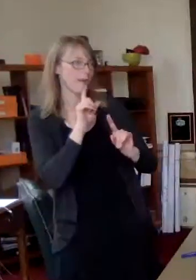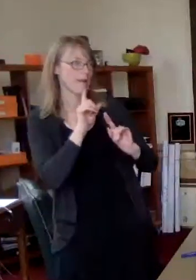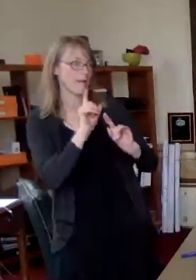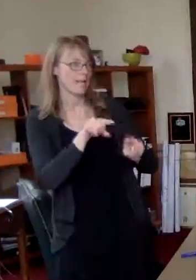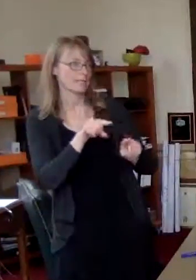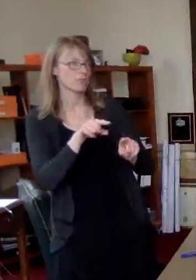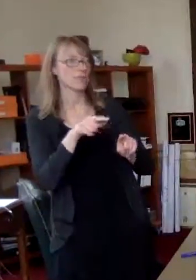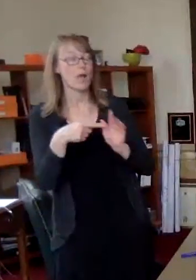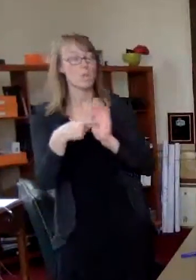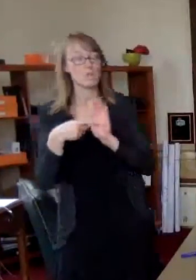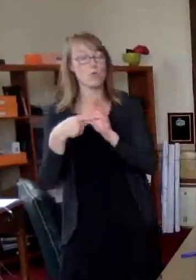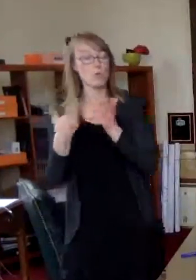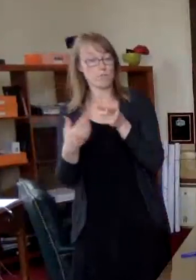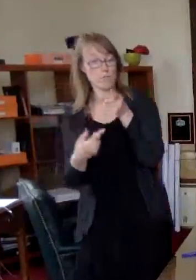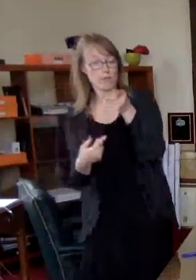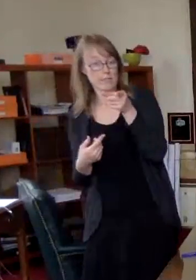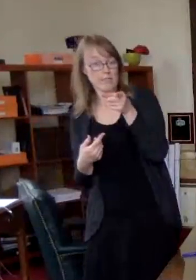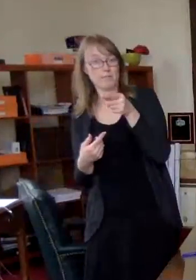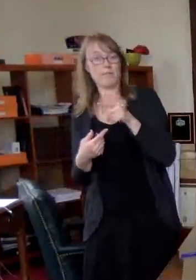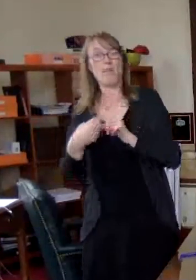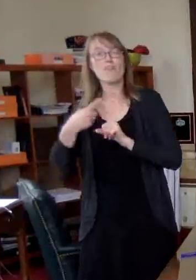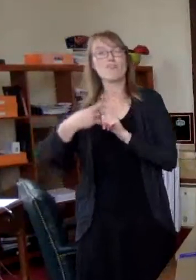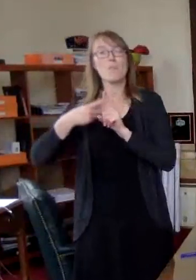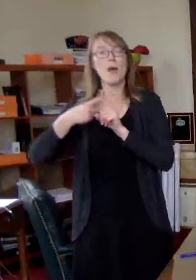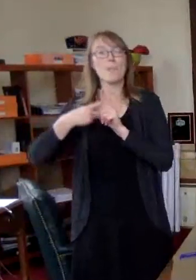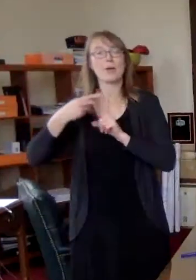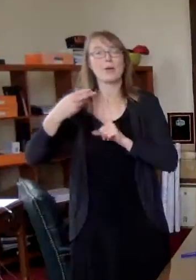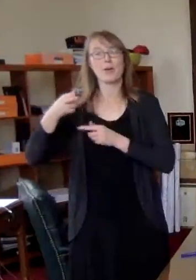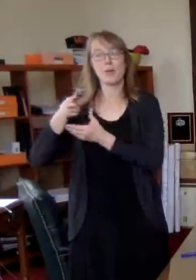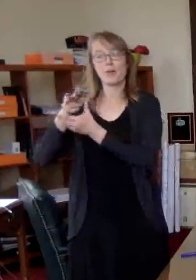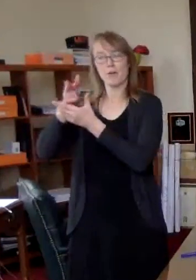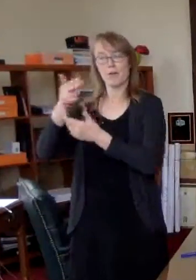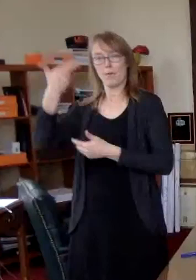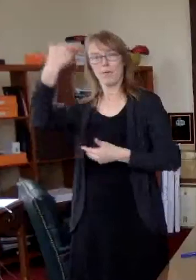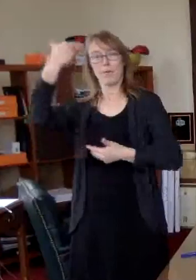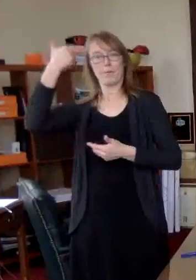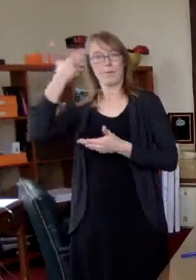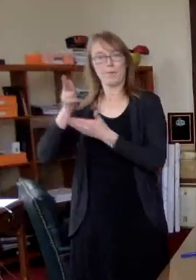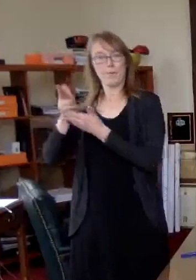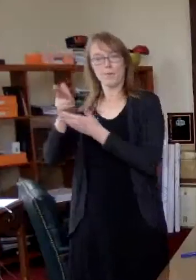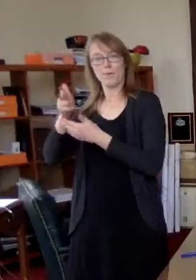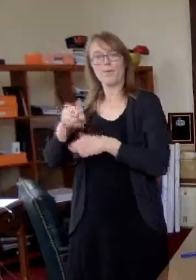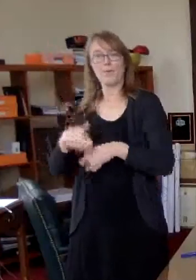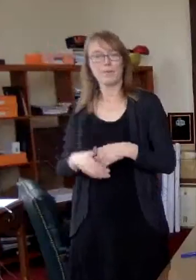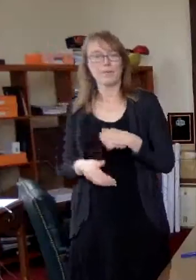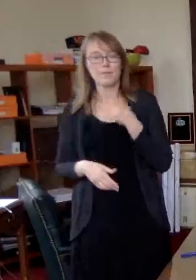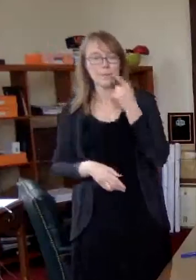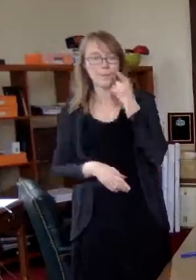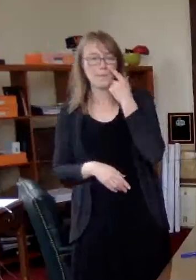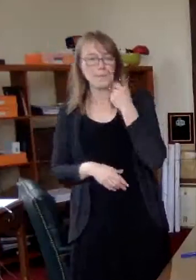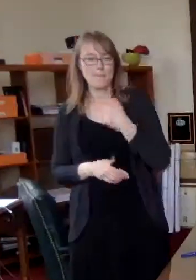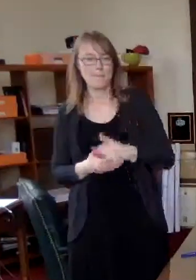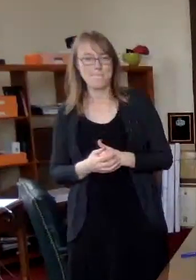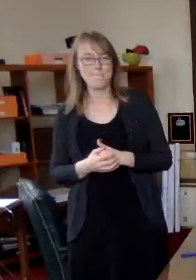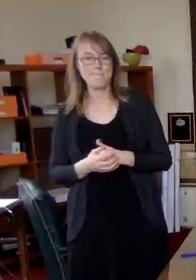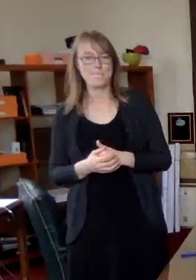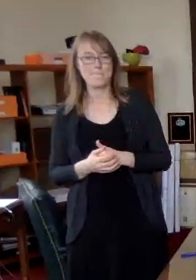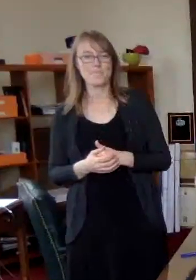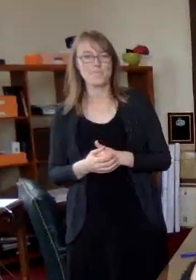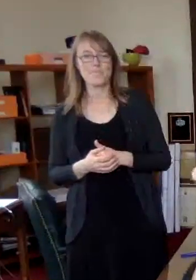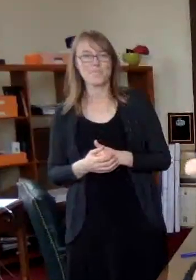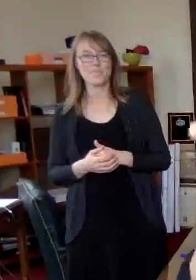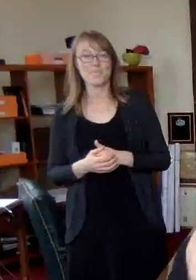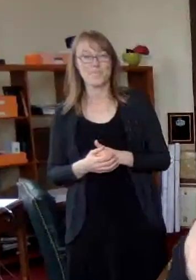or corrections facilities or whatever, they're getting, if I can turn this on, I'll show you how it works. It's pretty cool. Everybody, with this